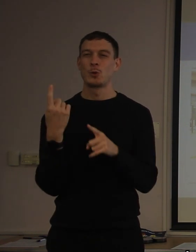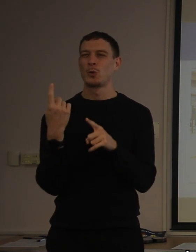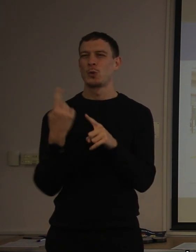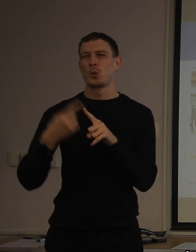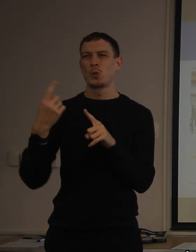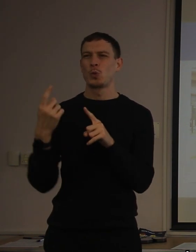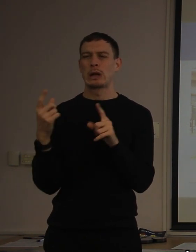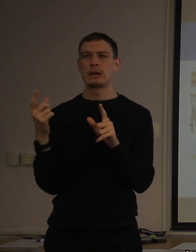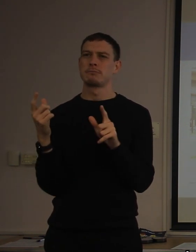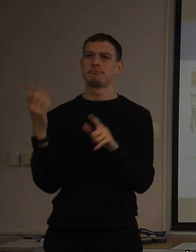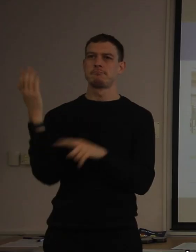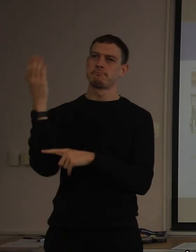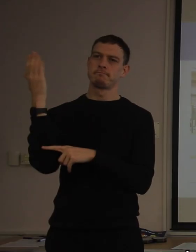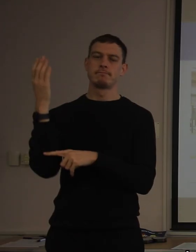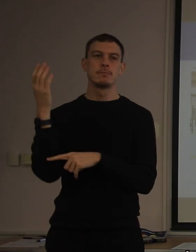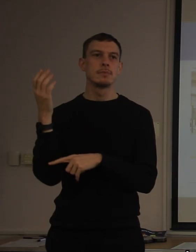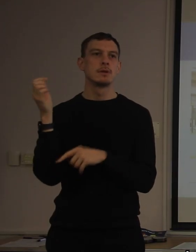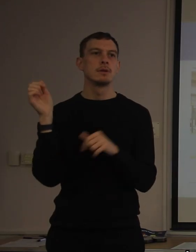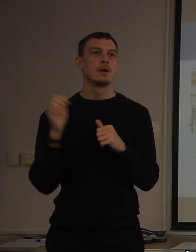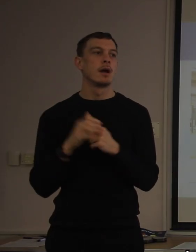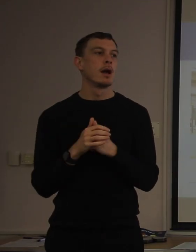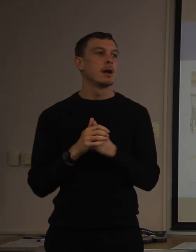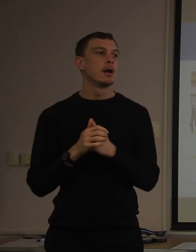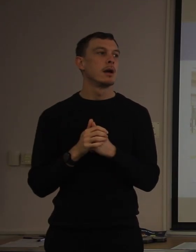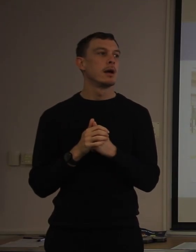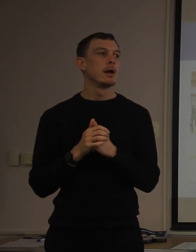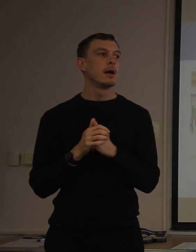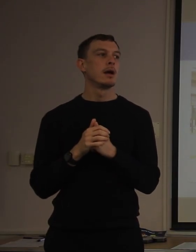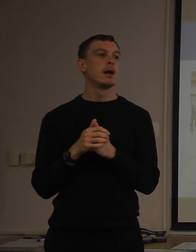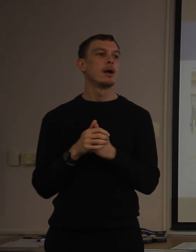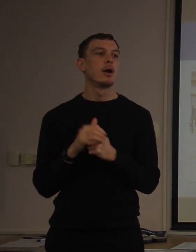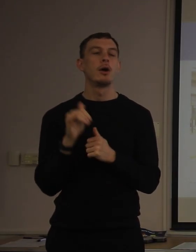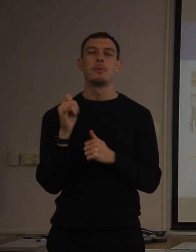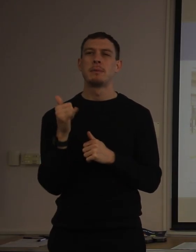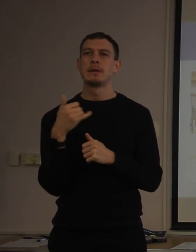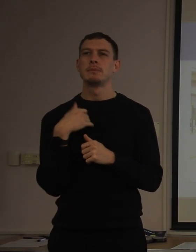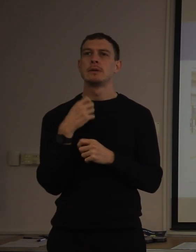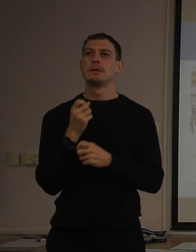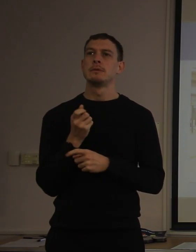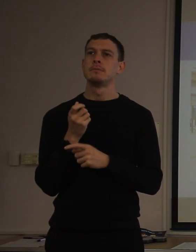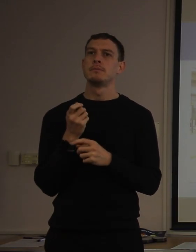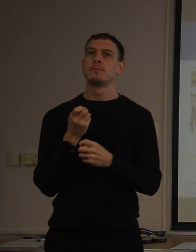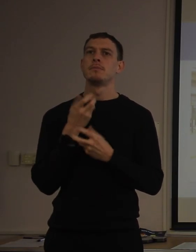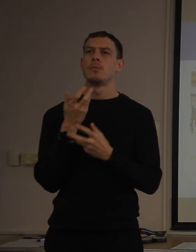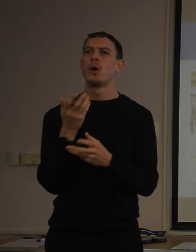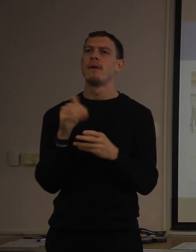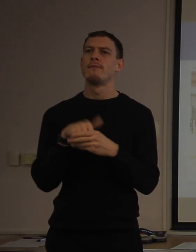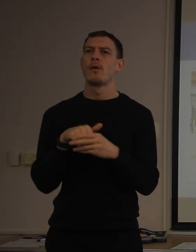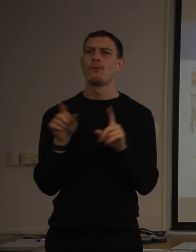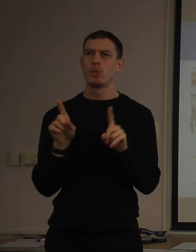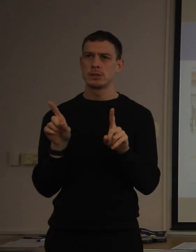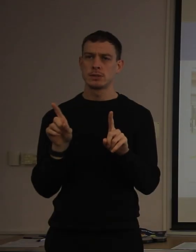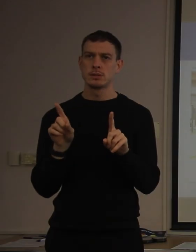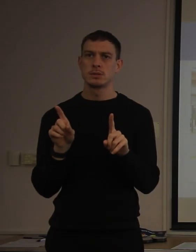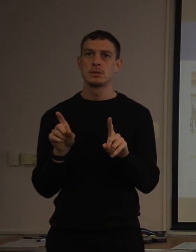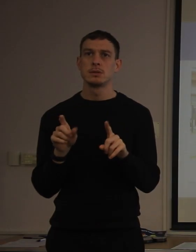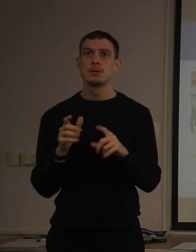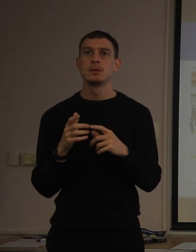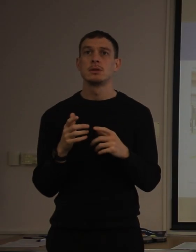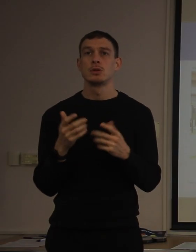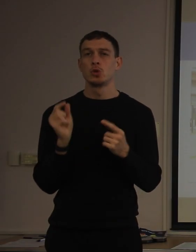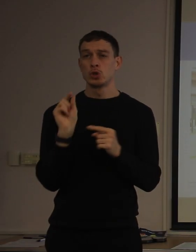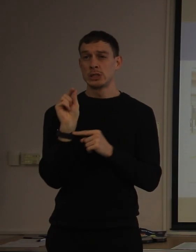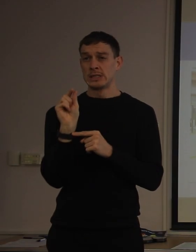of snapshot, and I realised I should maybe like say a wee bit about what's involved. So We are slightly out of